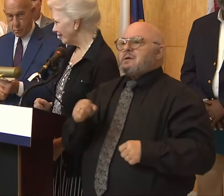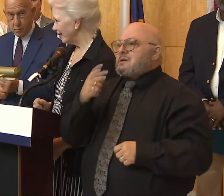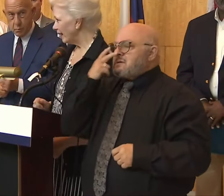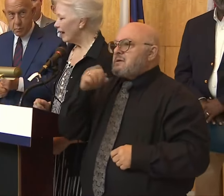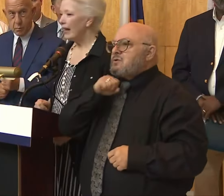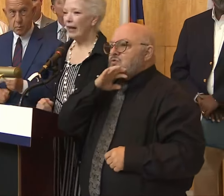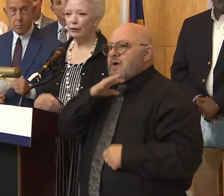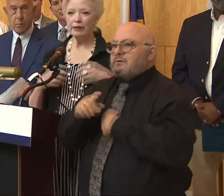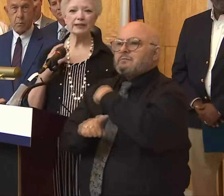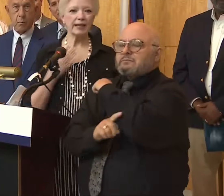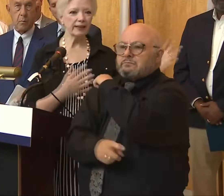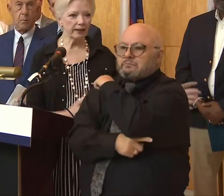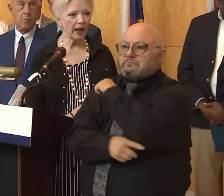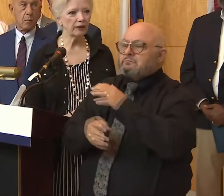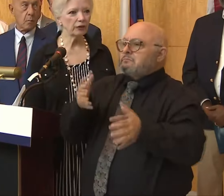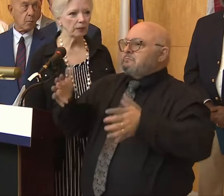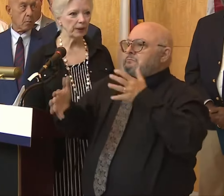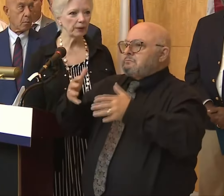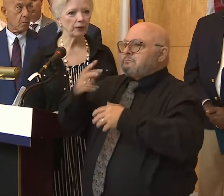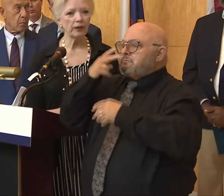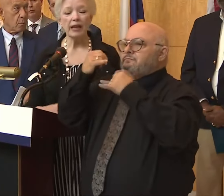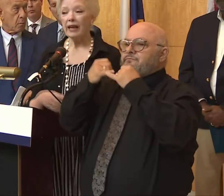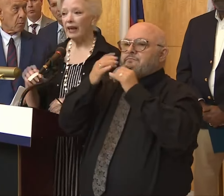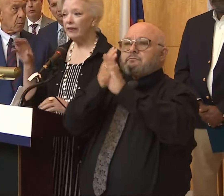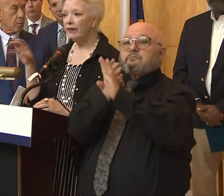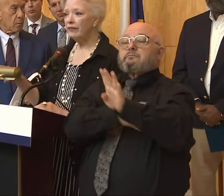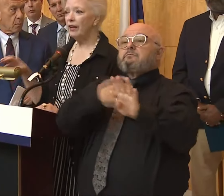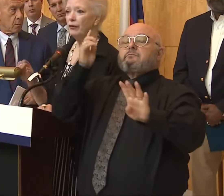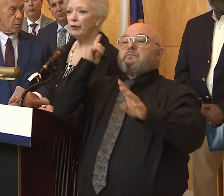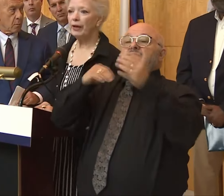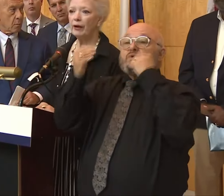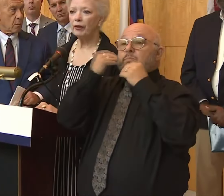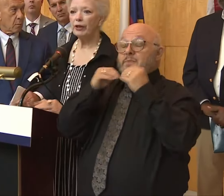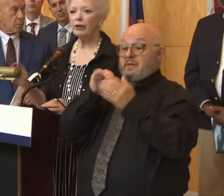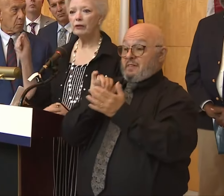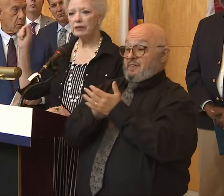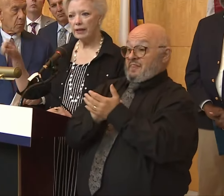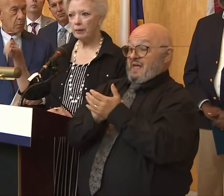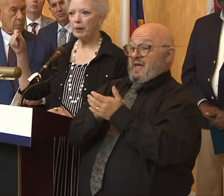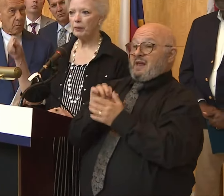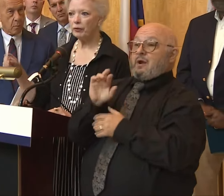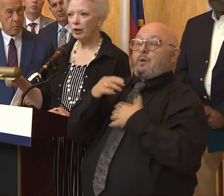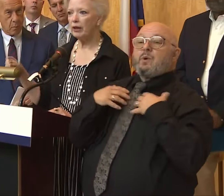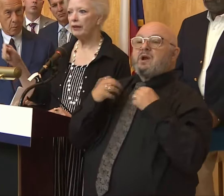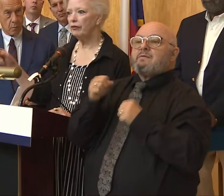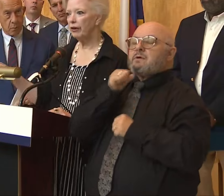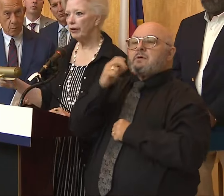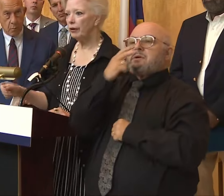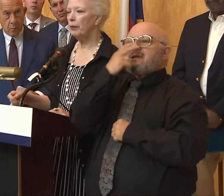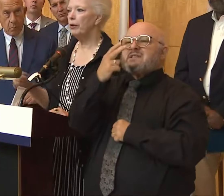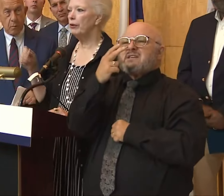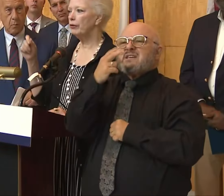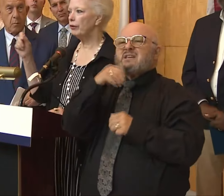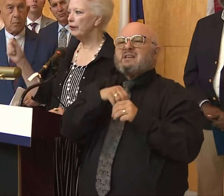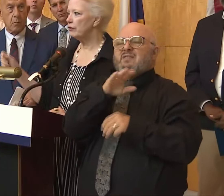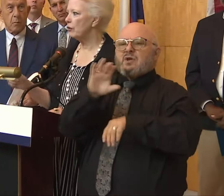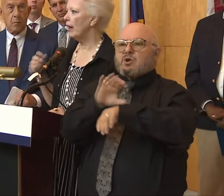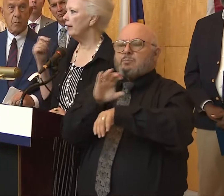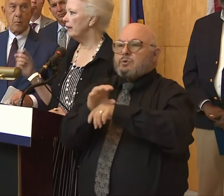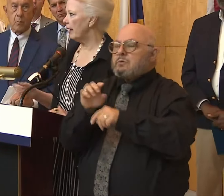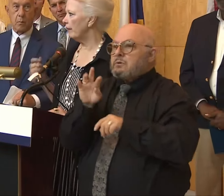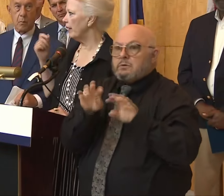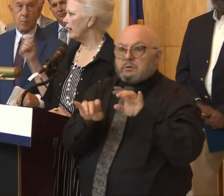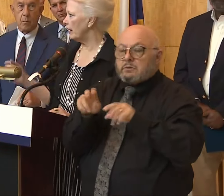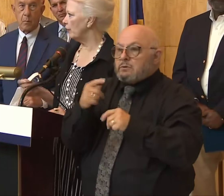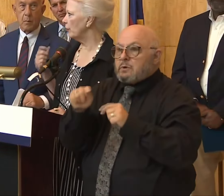debris, and you can see the lines for meals. In this stage of recovery, you don't see the people struggling in front of their computer screens,